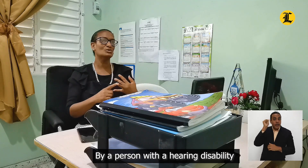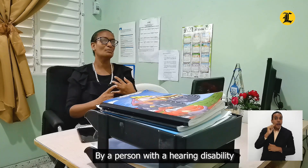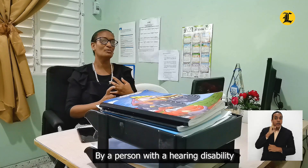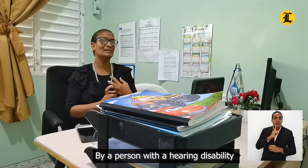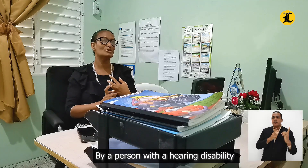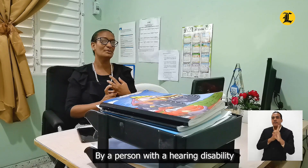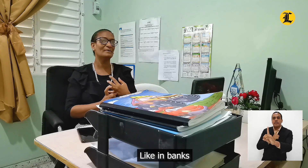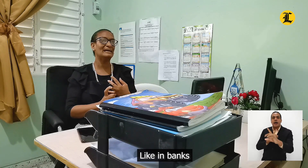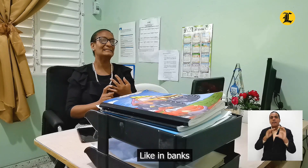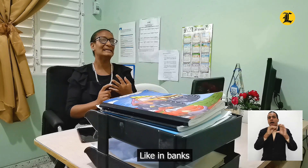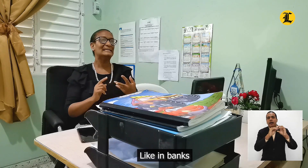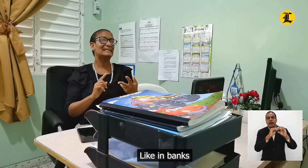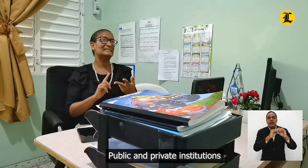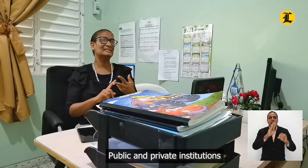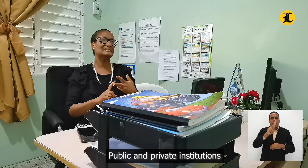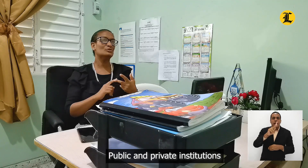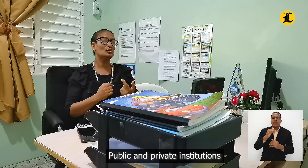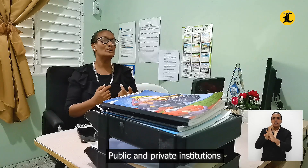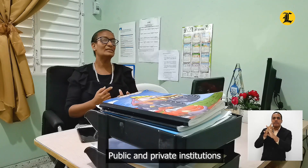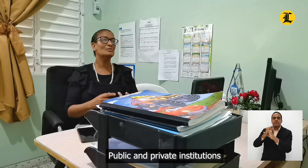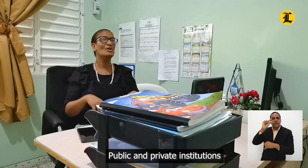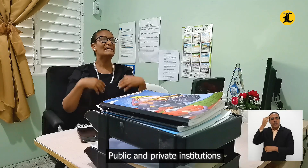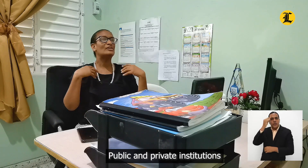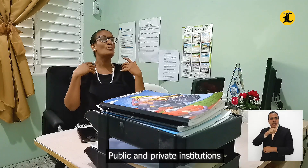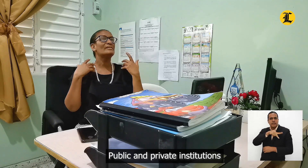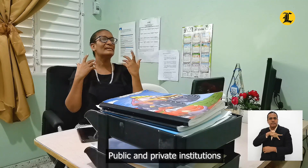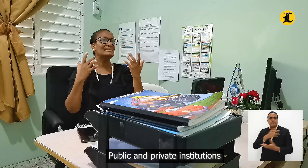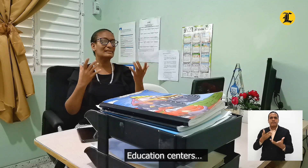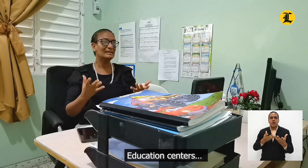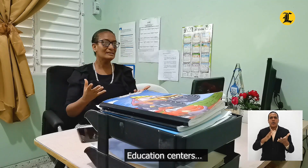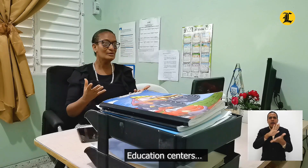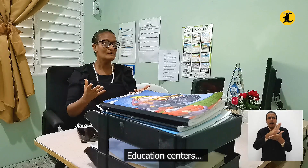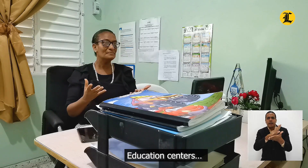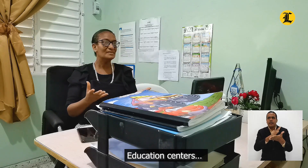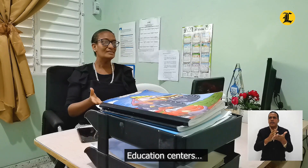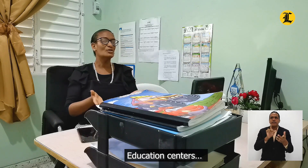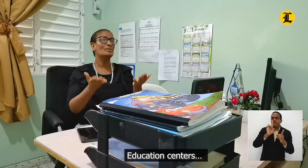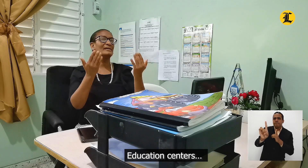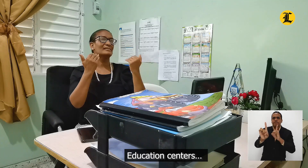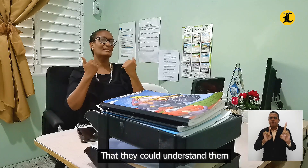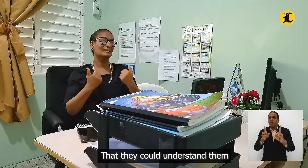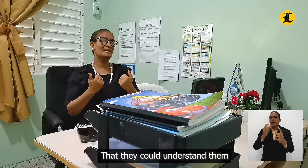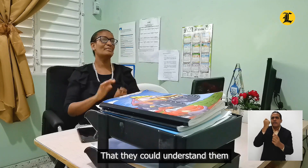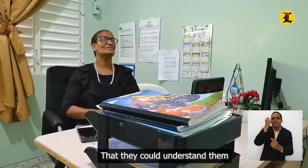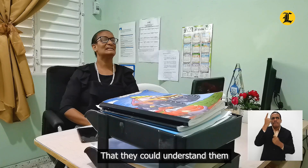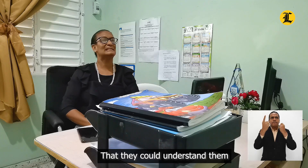with a hearing disability, like banks, public and private institutions, education